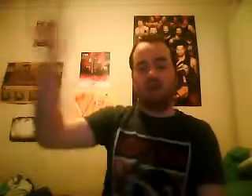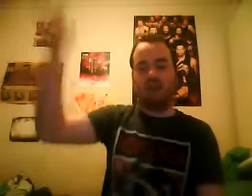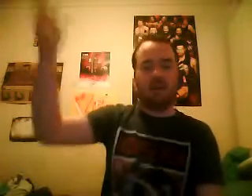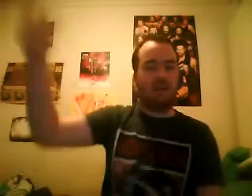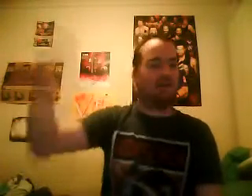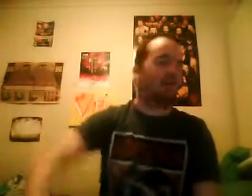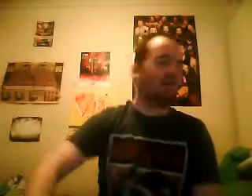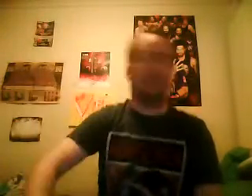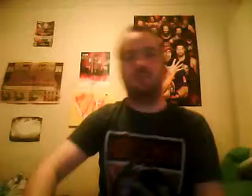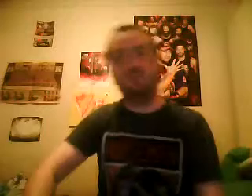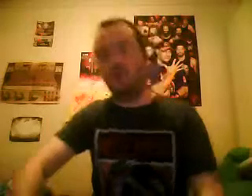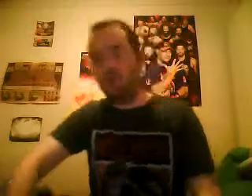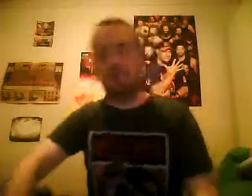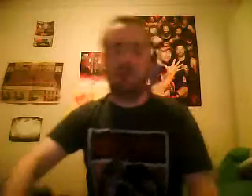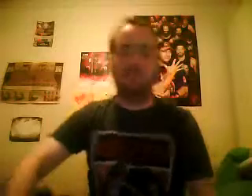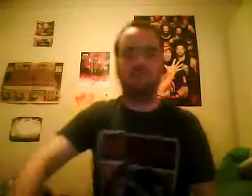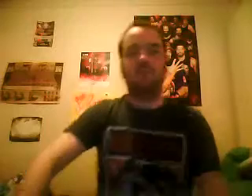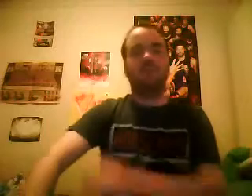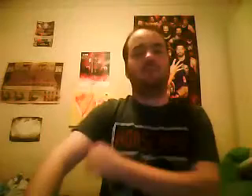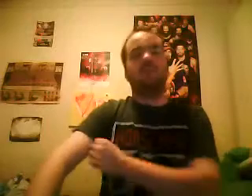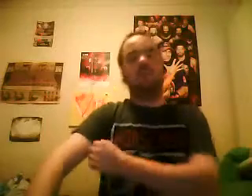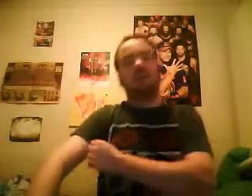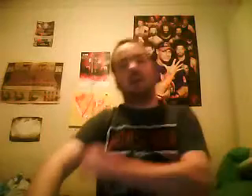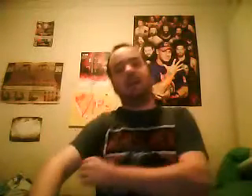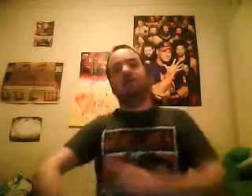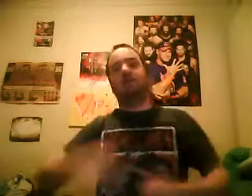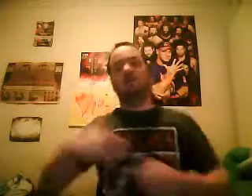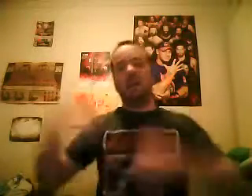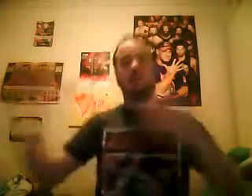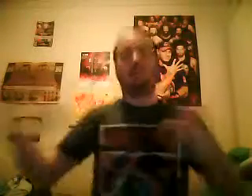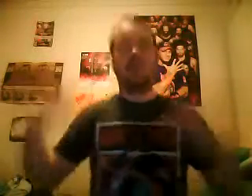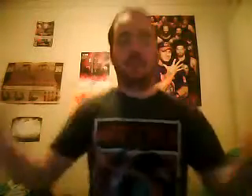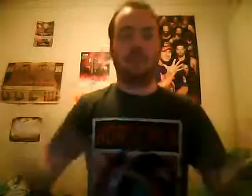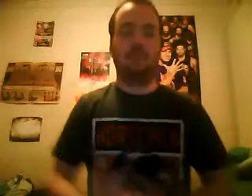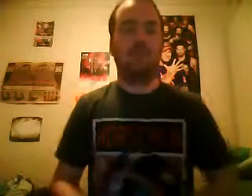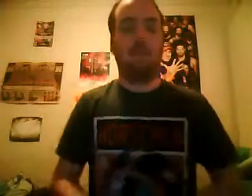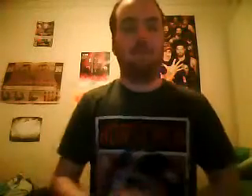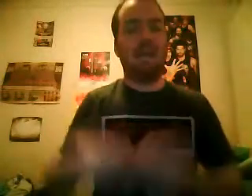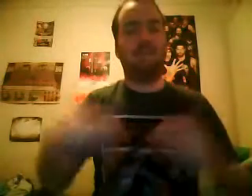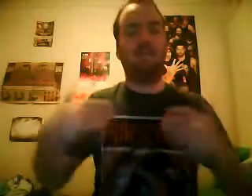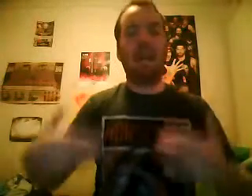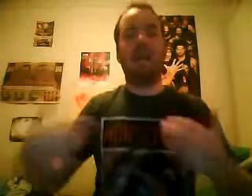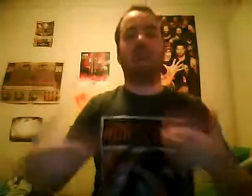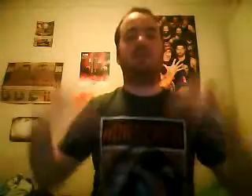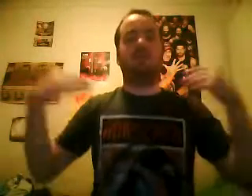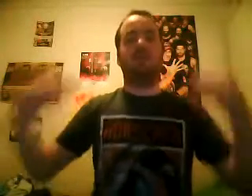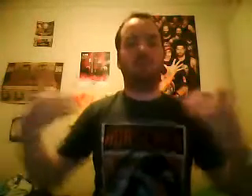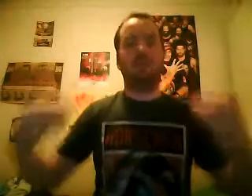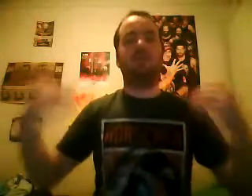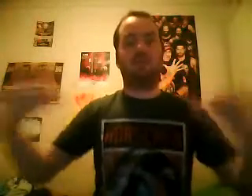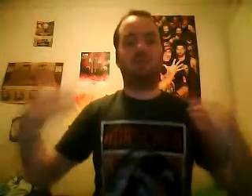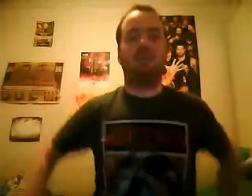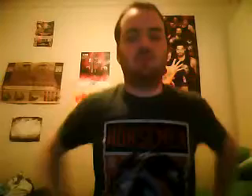and R-Truth won, obviously. And Shane McMahon, he banned the 24/7